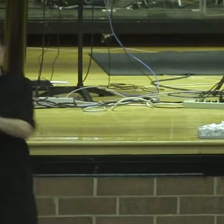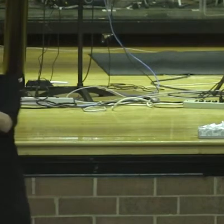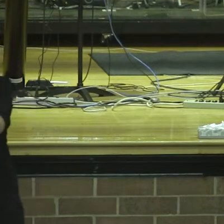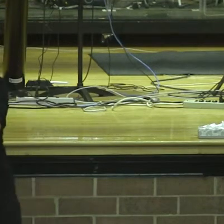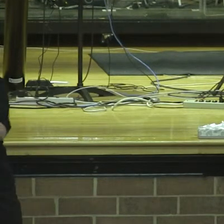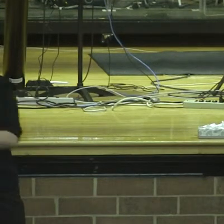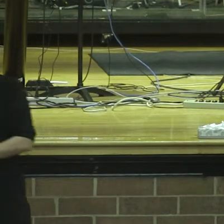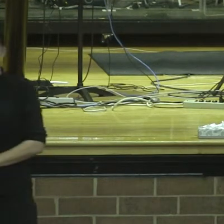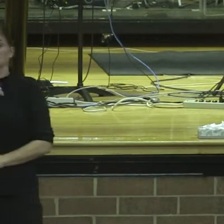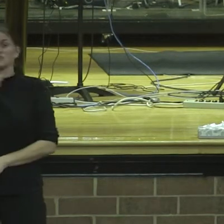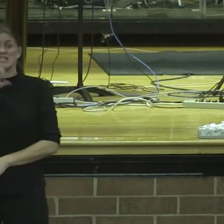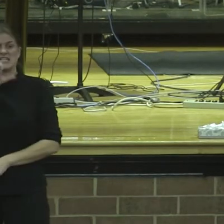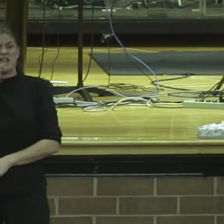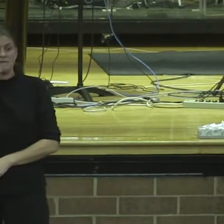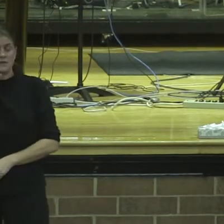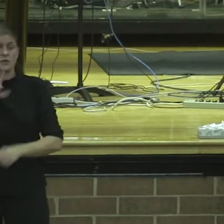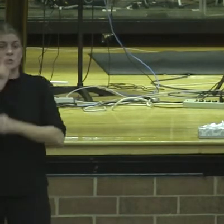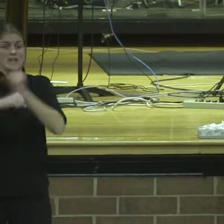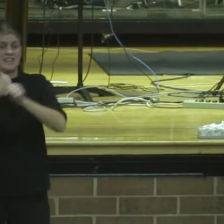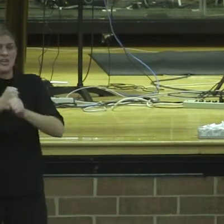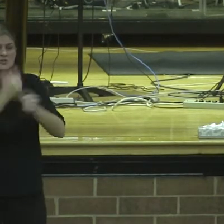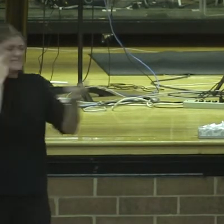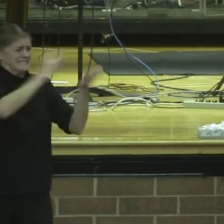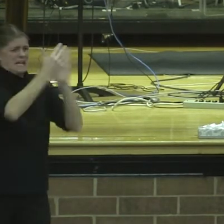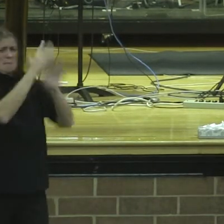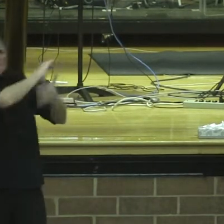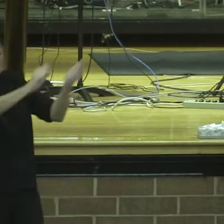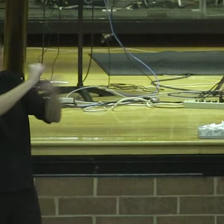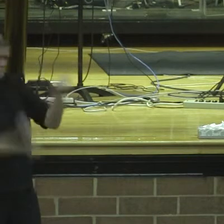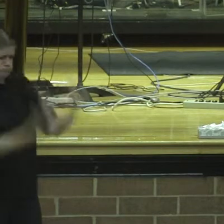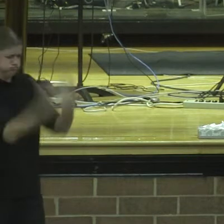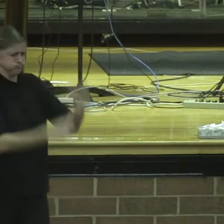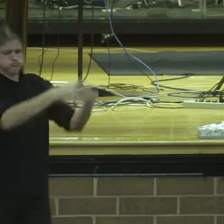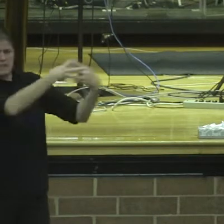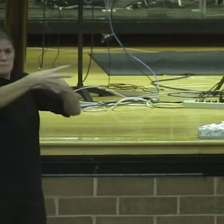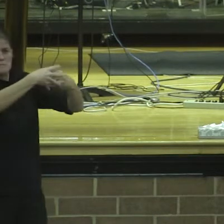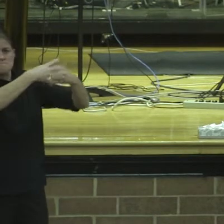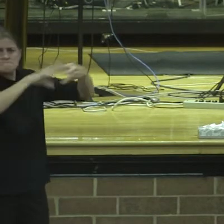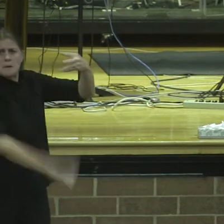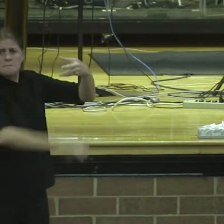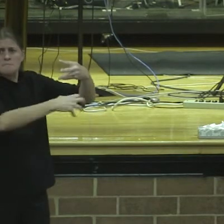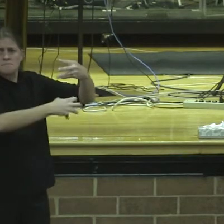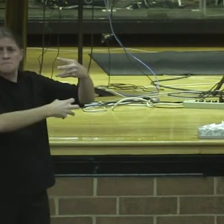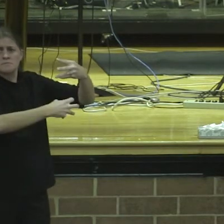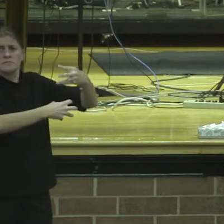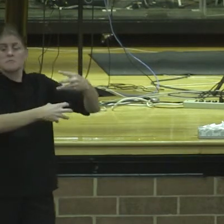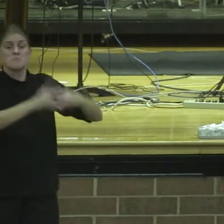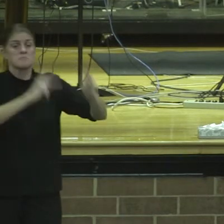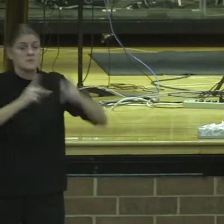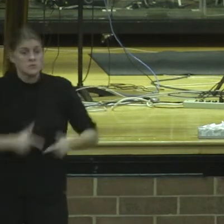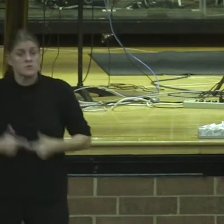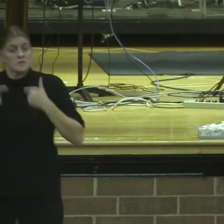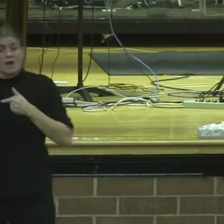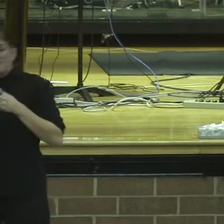the 20th year. Flashes of a city in ruin. Rubble, destruction, gates torn down. The survivors there